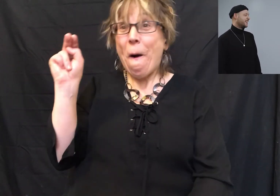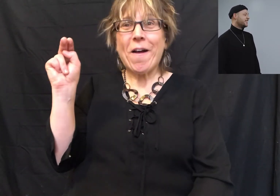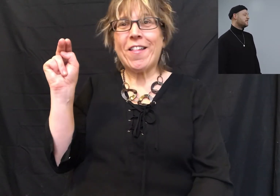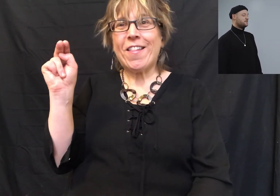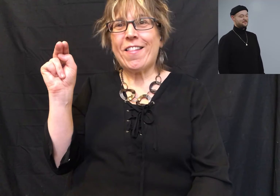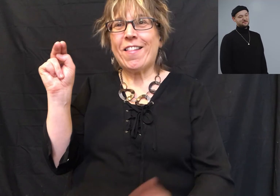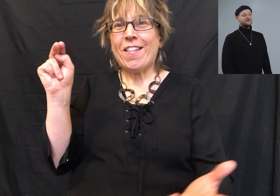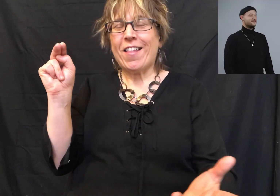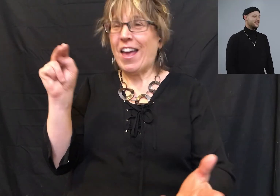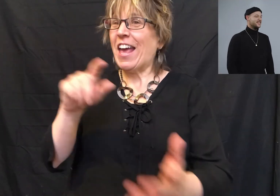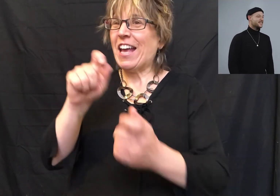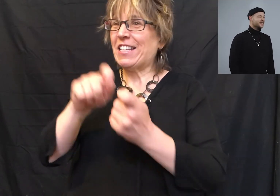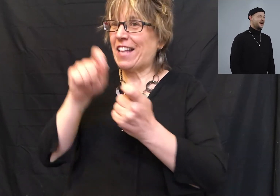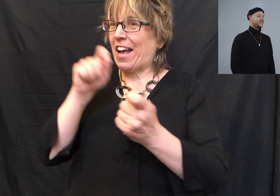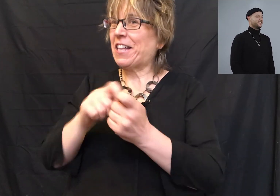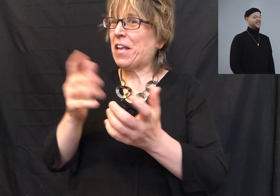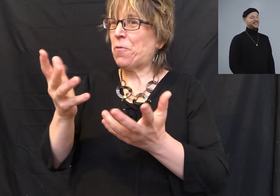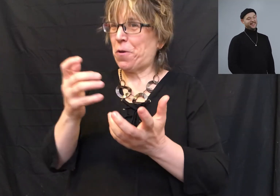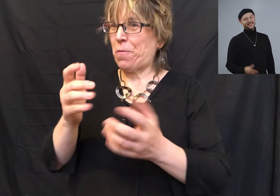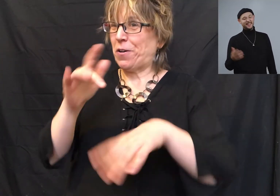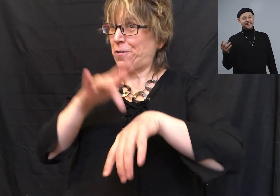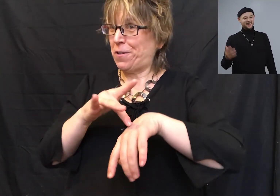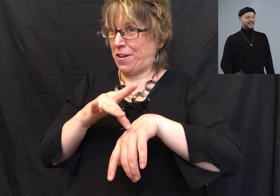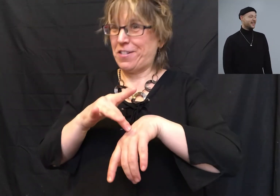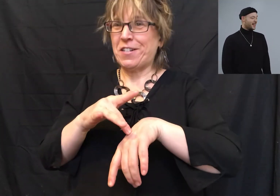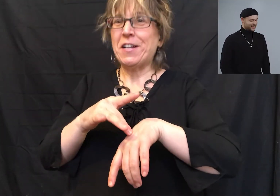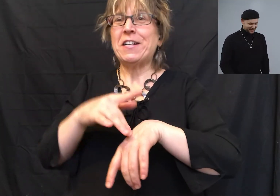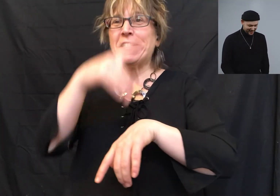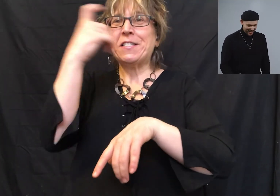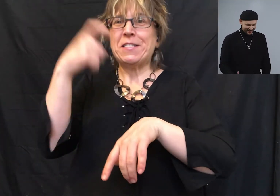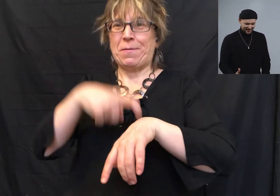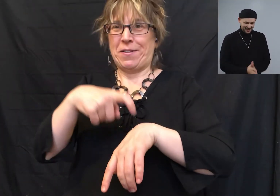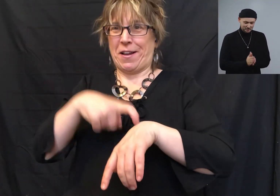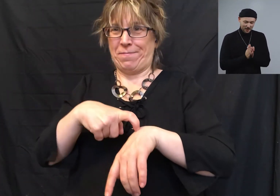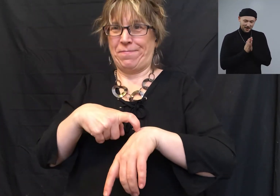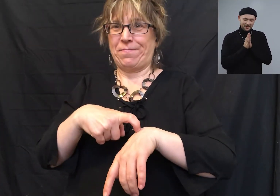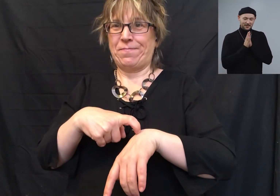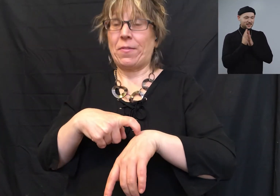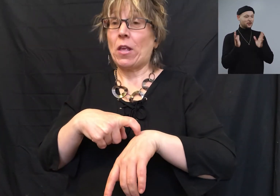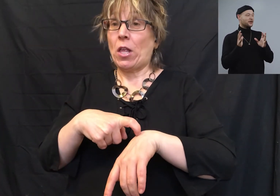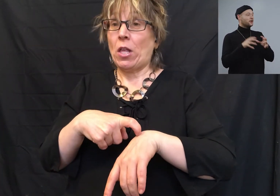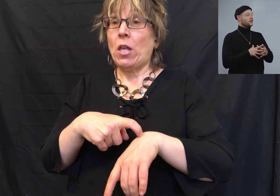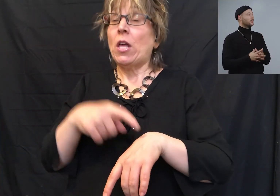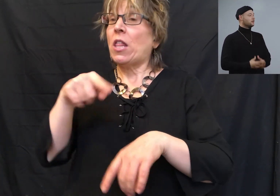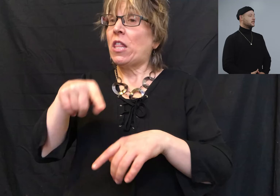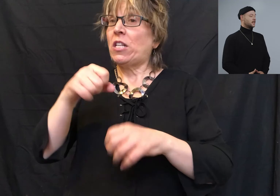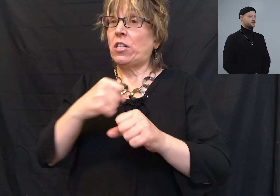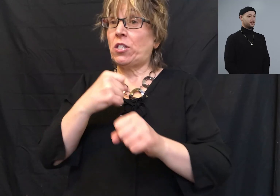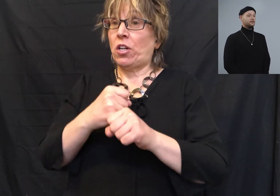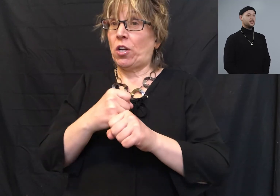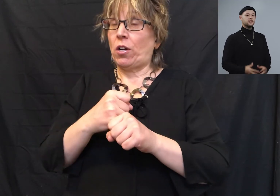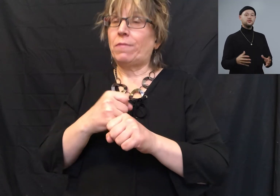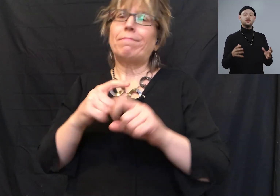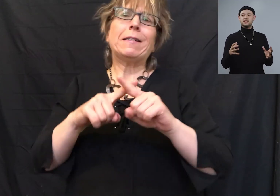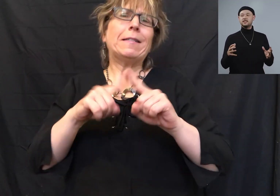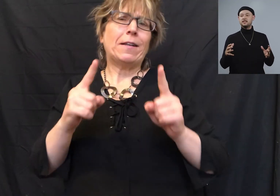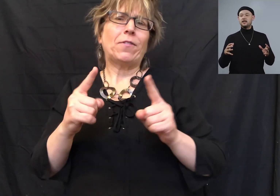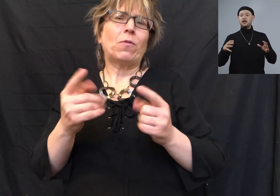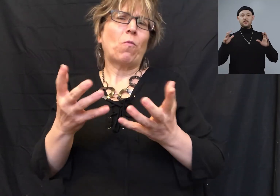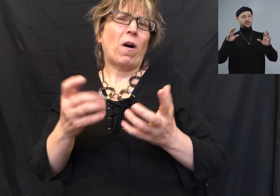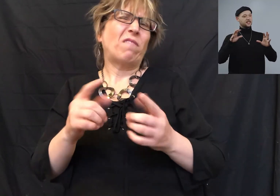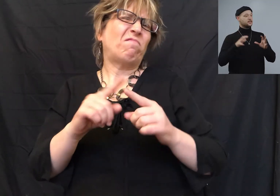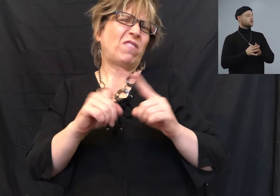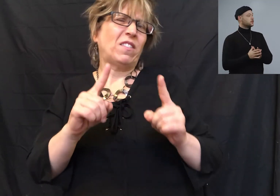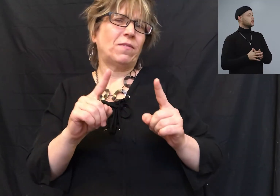north. exactly where you want to be in the summertime in Arizona, north of Phoenix. Exactly. But this year we went a little bit different because we knew